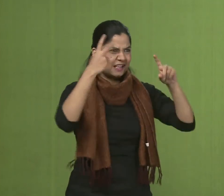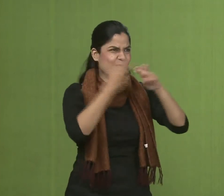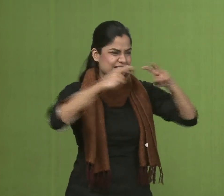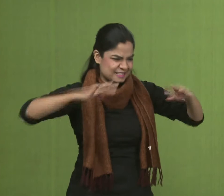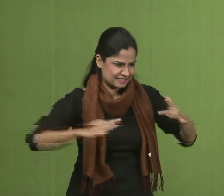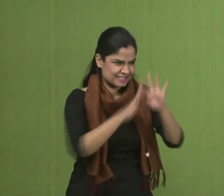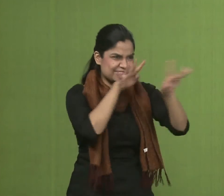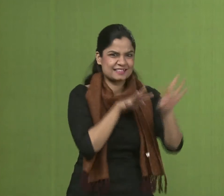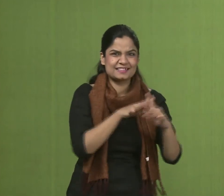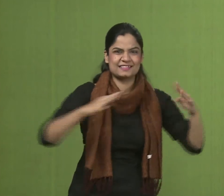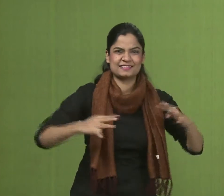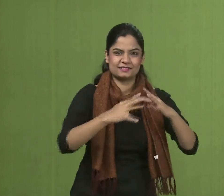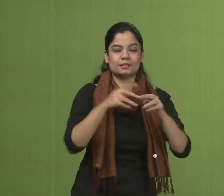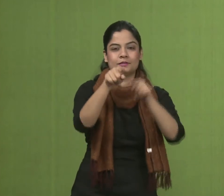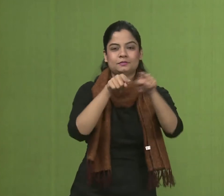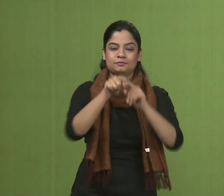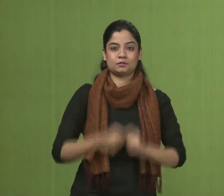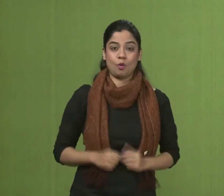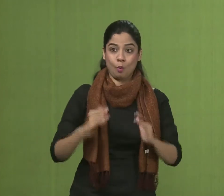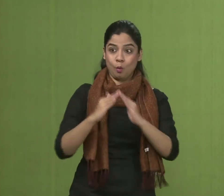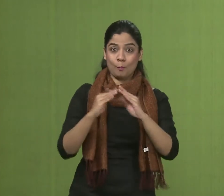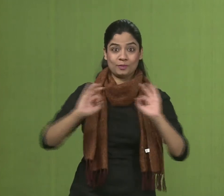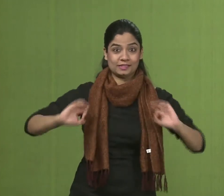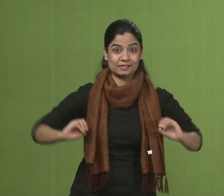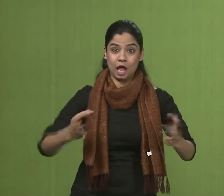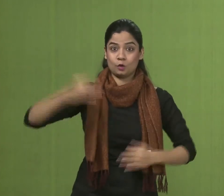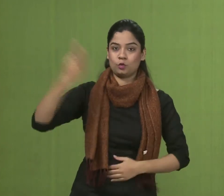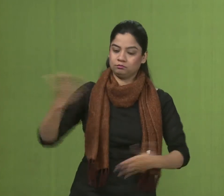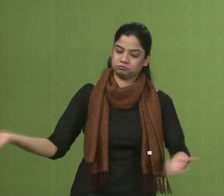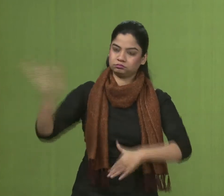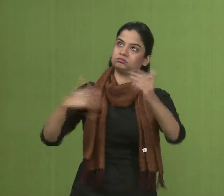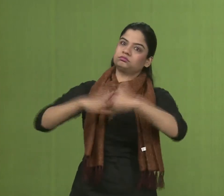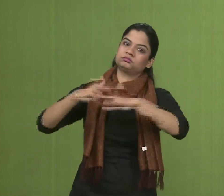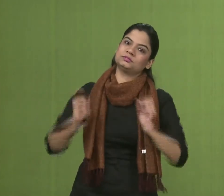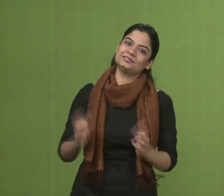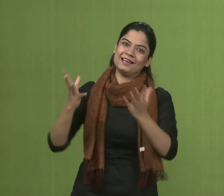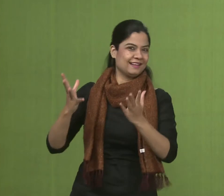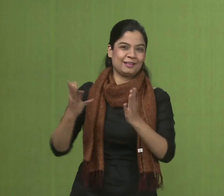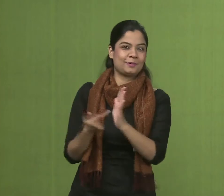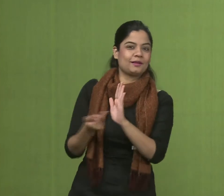the real work starts, that's called the structure, constructed with various several parts.